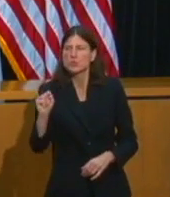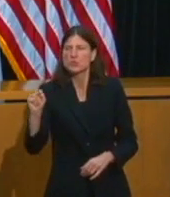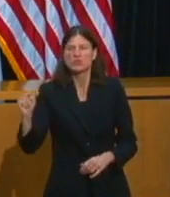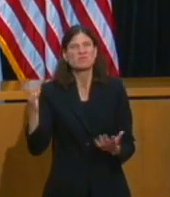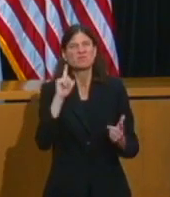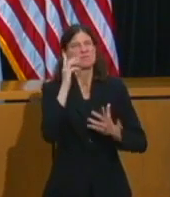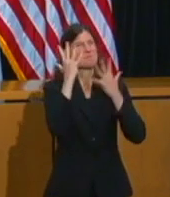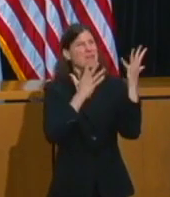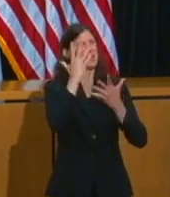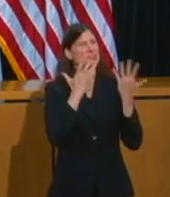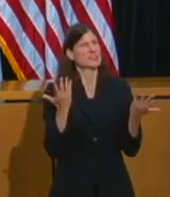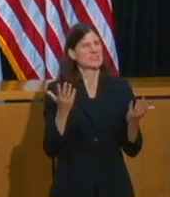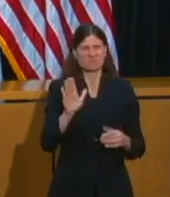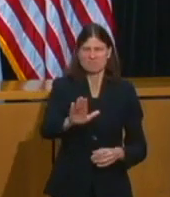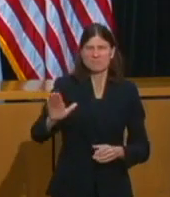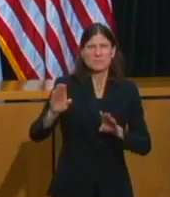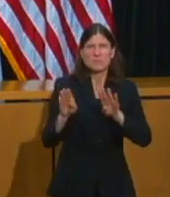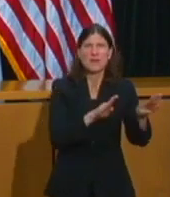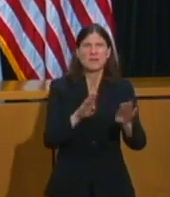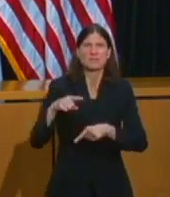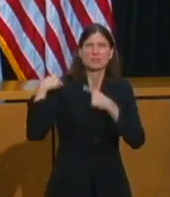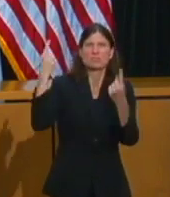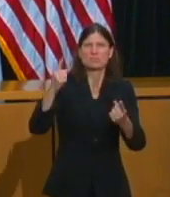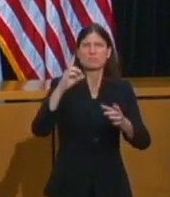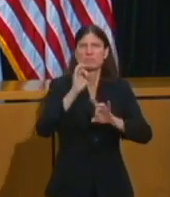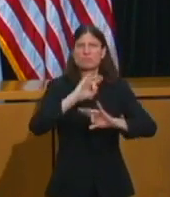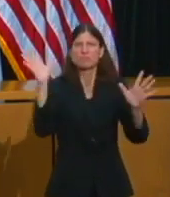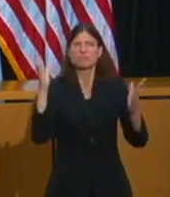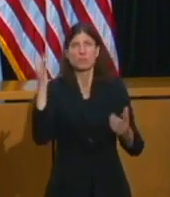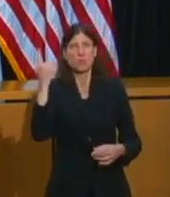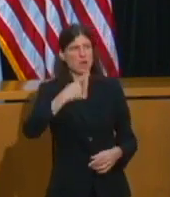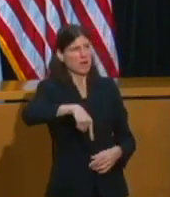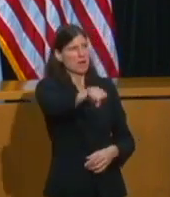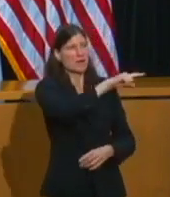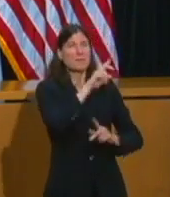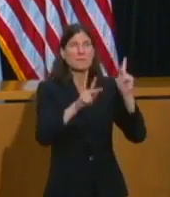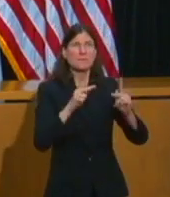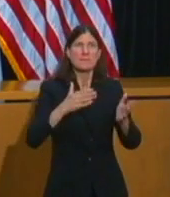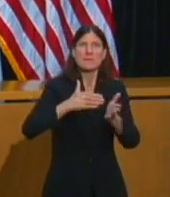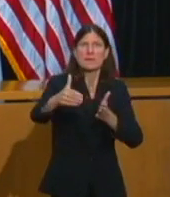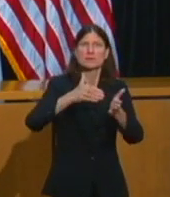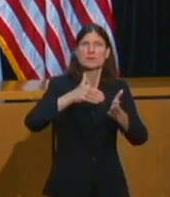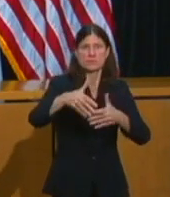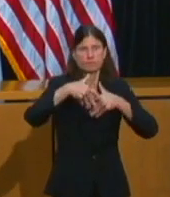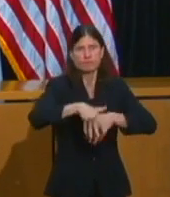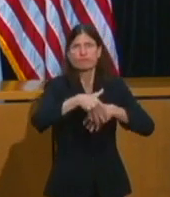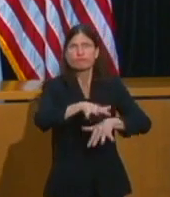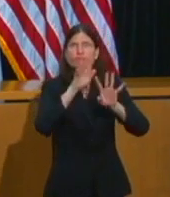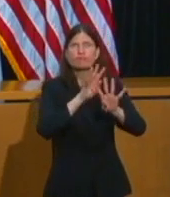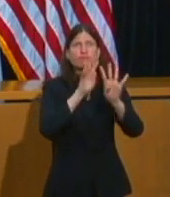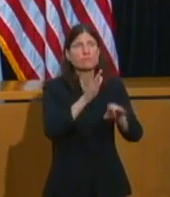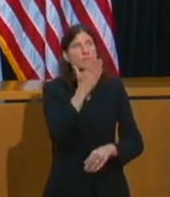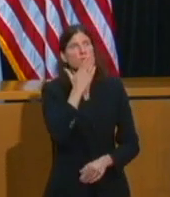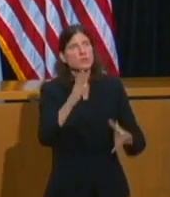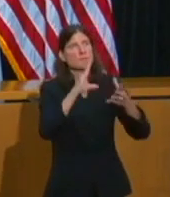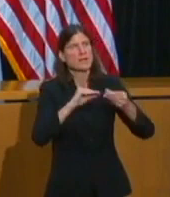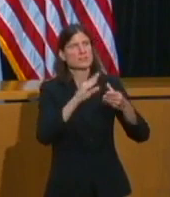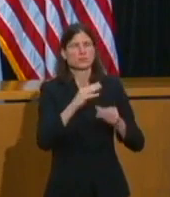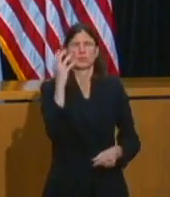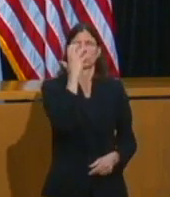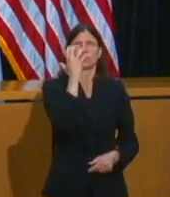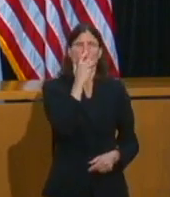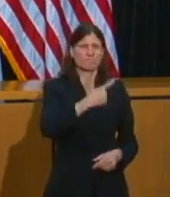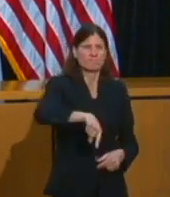distract from the important message everyone came together to share. Over the past several days, Lieutenant Governor and